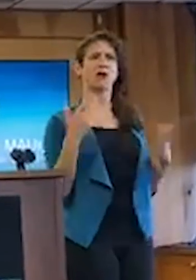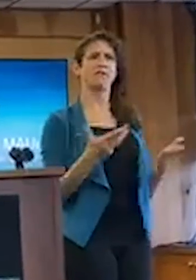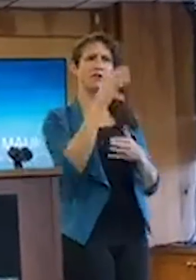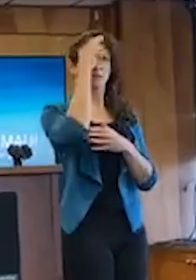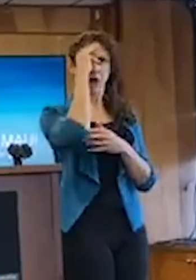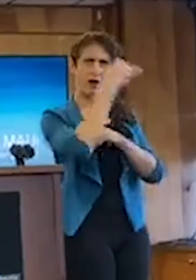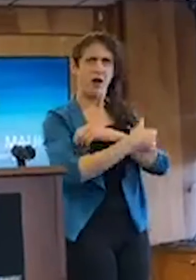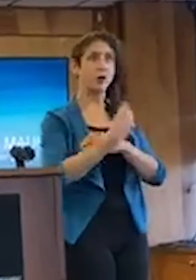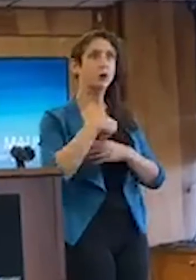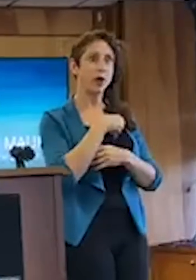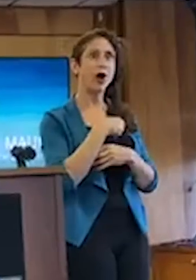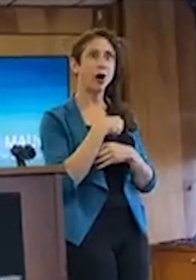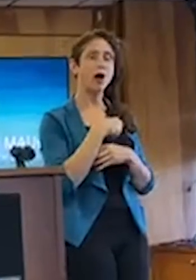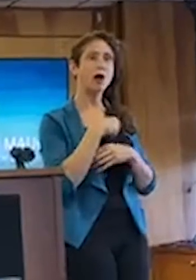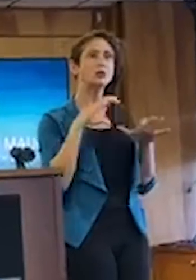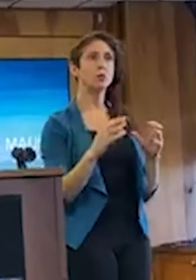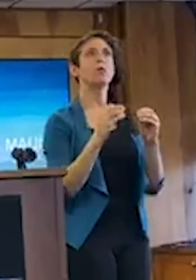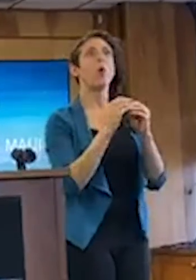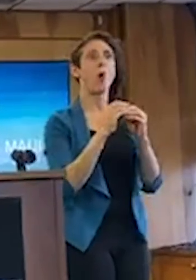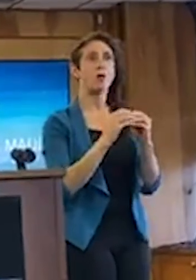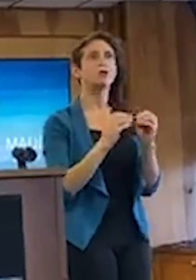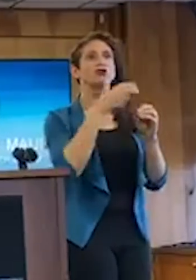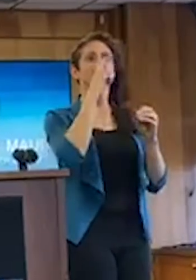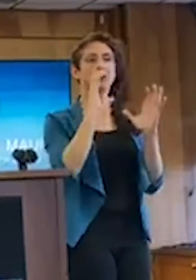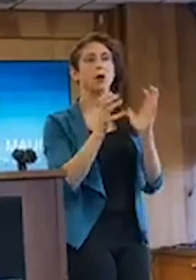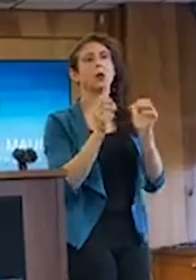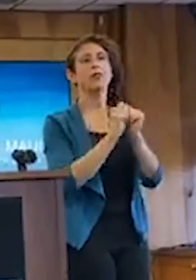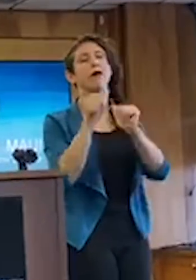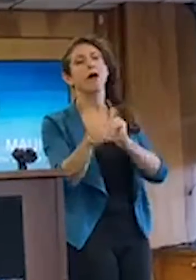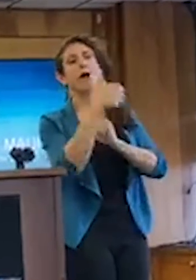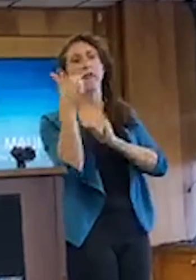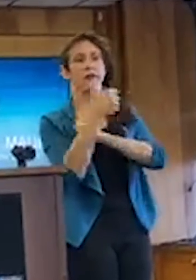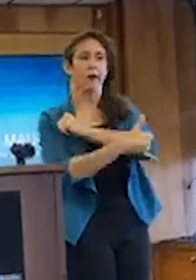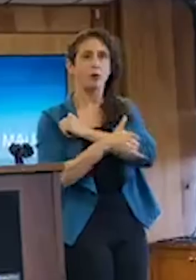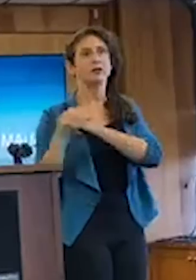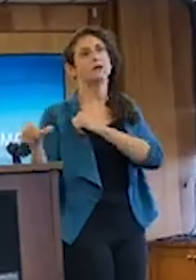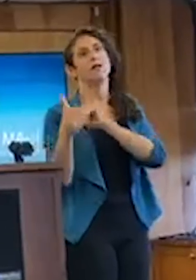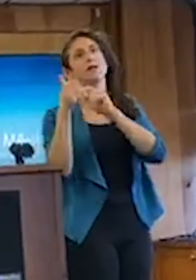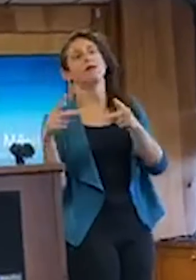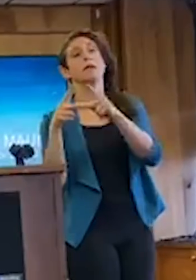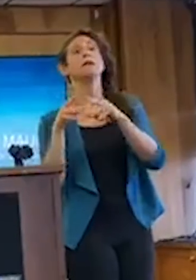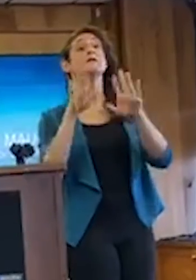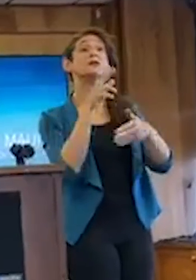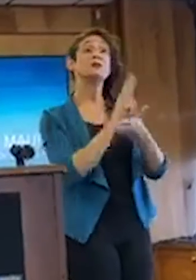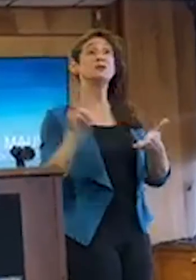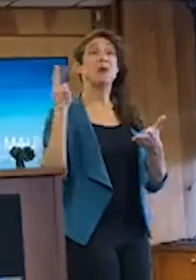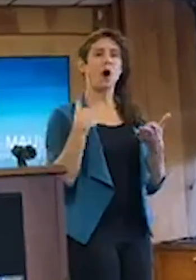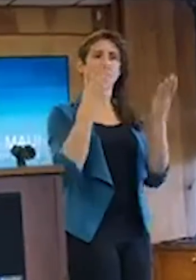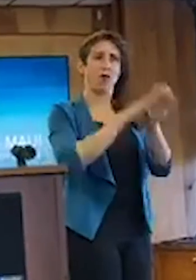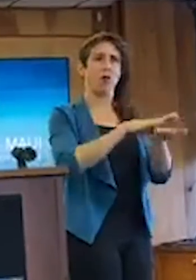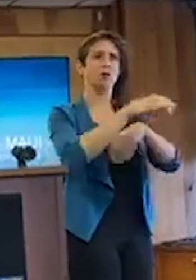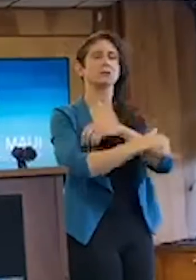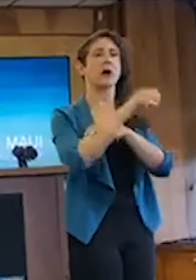are working hard. And I remember when I first took action 2 weeks ago by closing down county facilities,